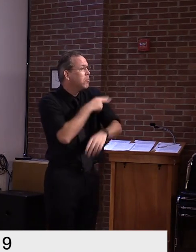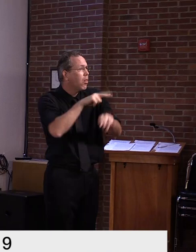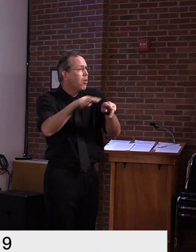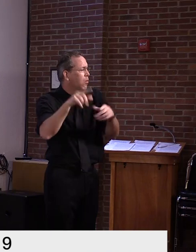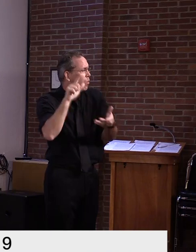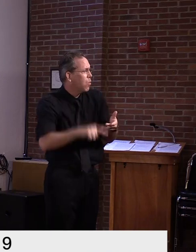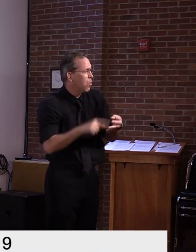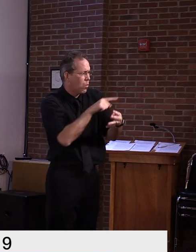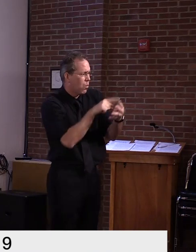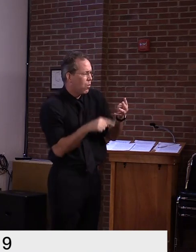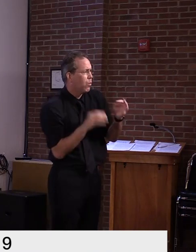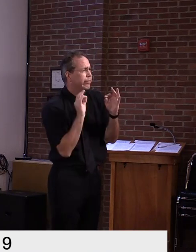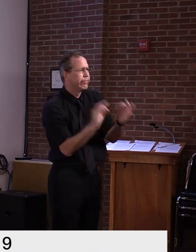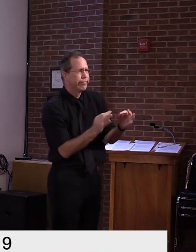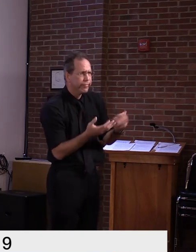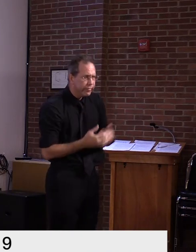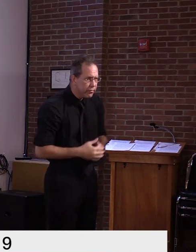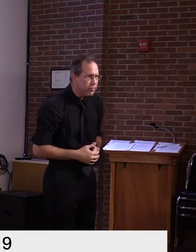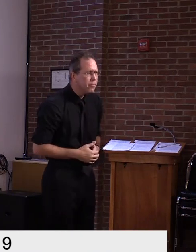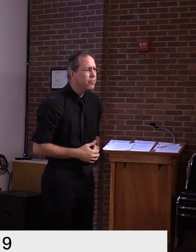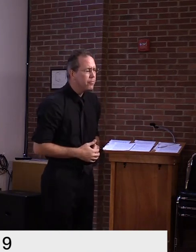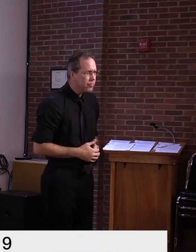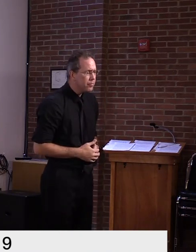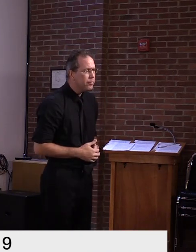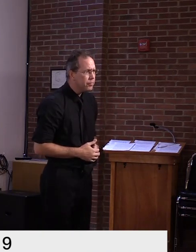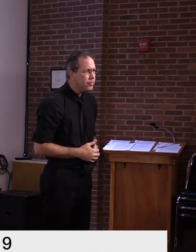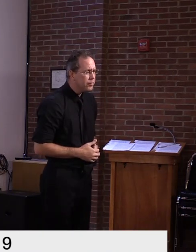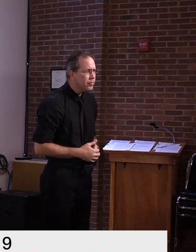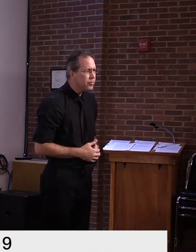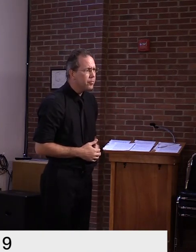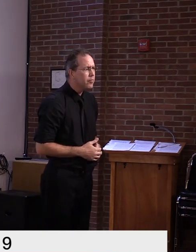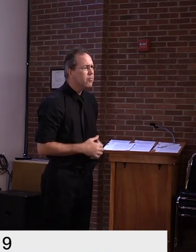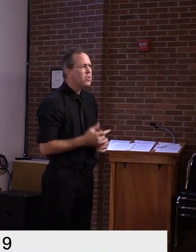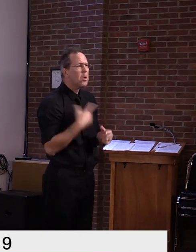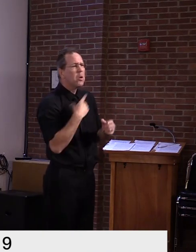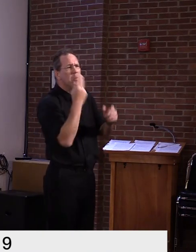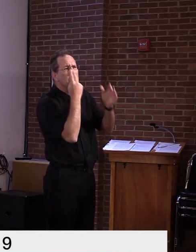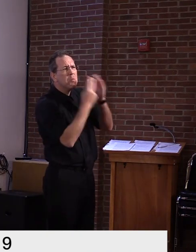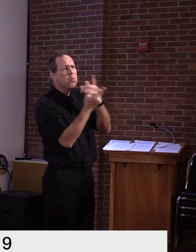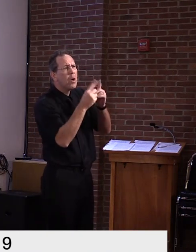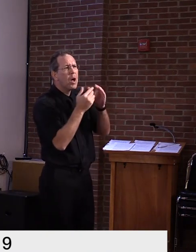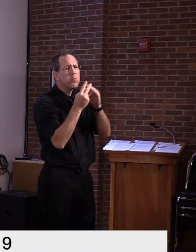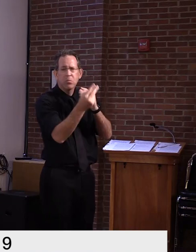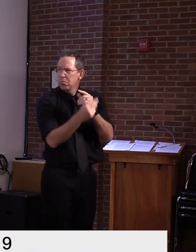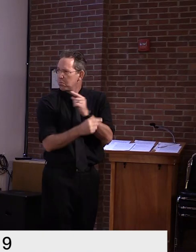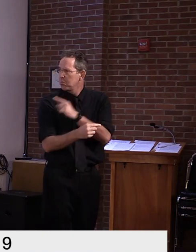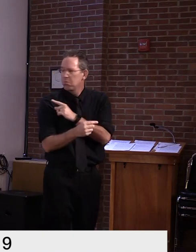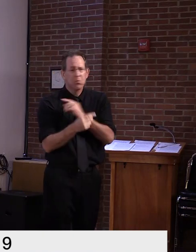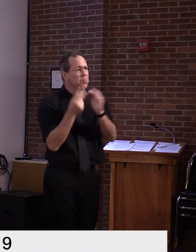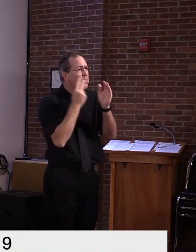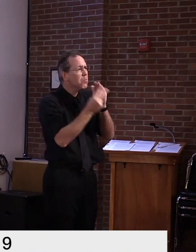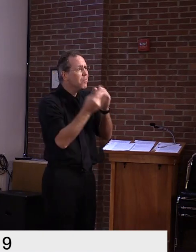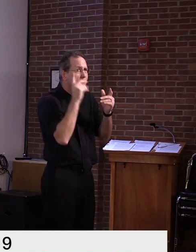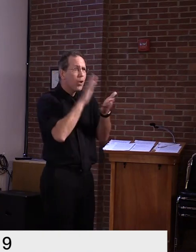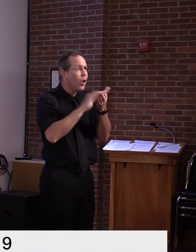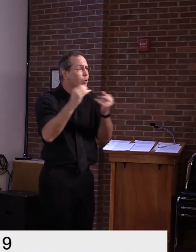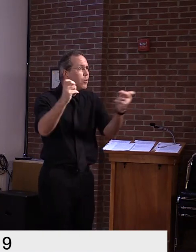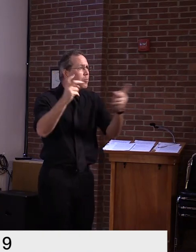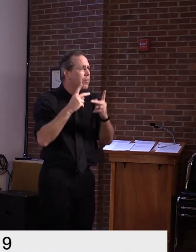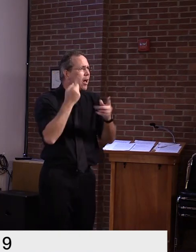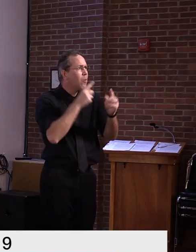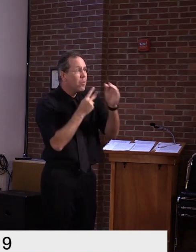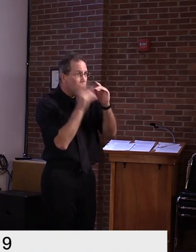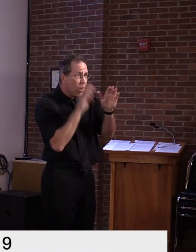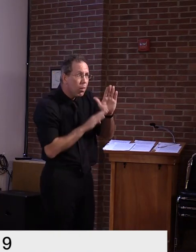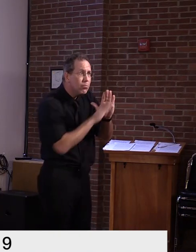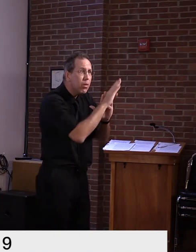well. Looking now at our forecast for the next number of weeks, we had reported, I think in the last previous two updates,